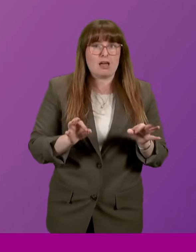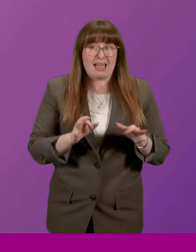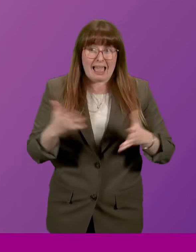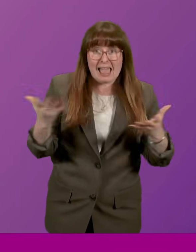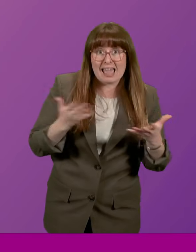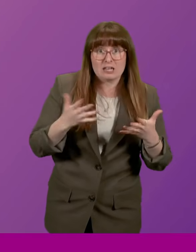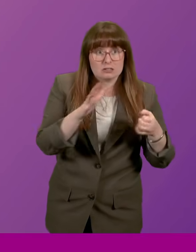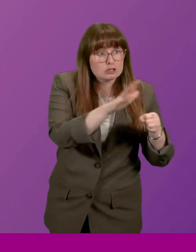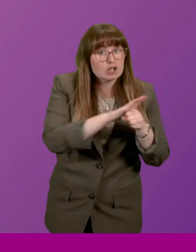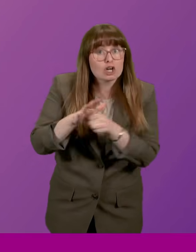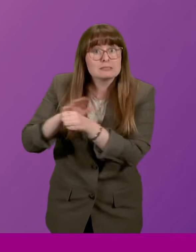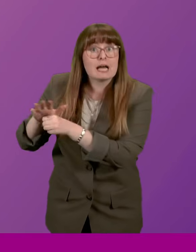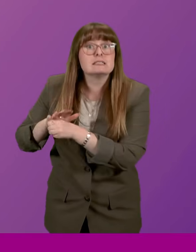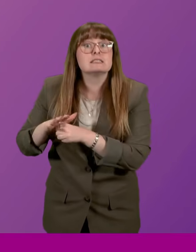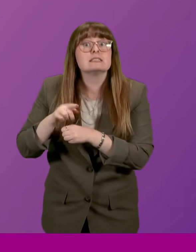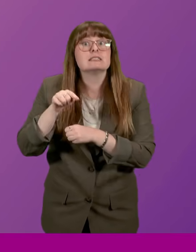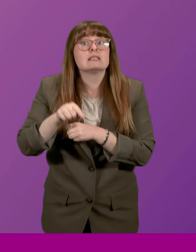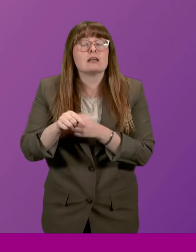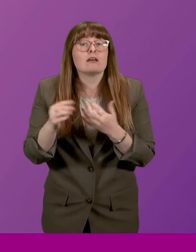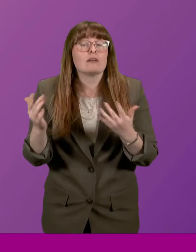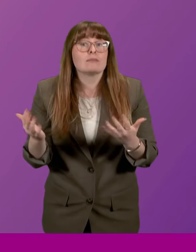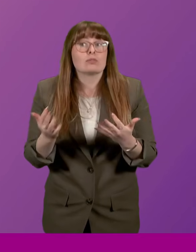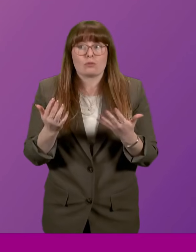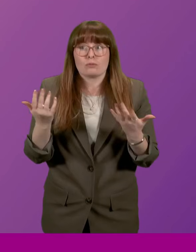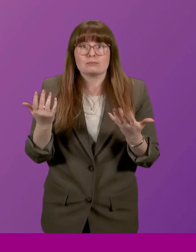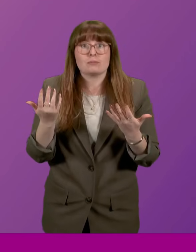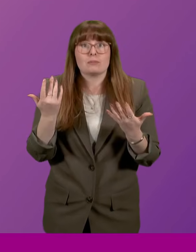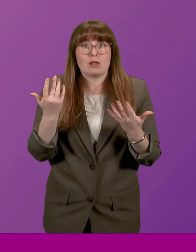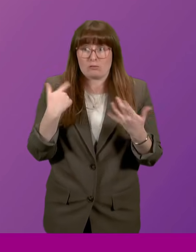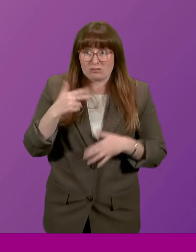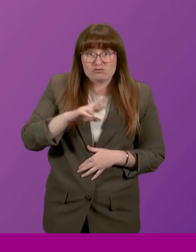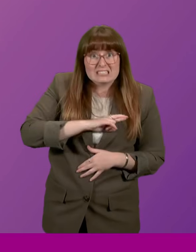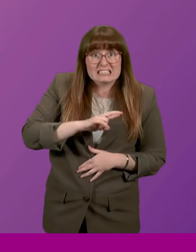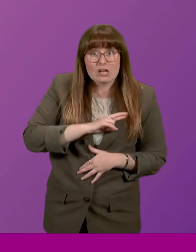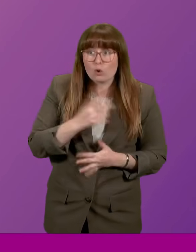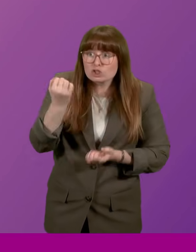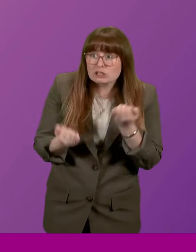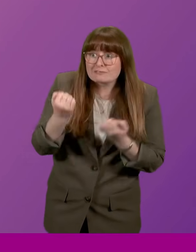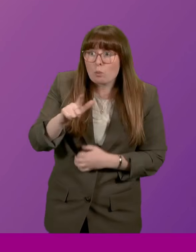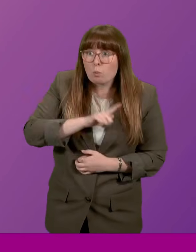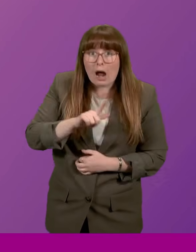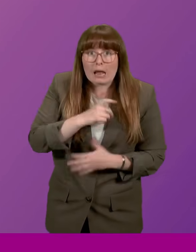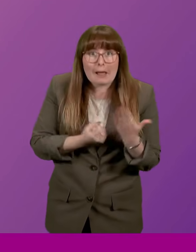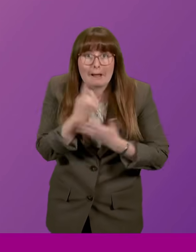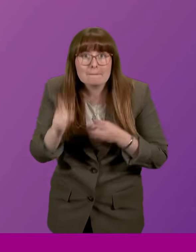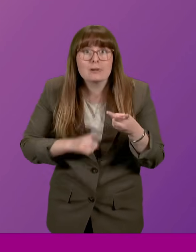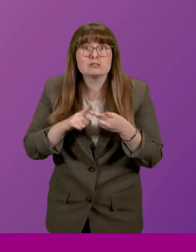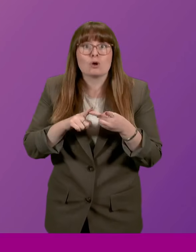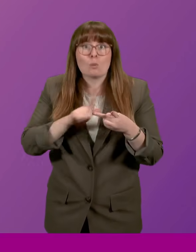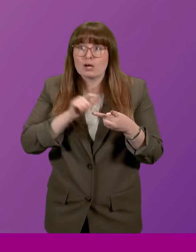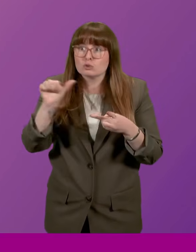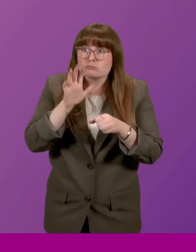any circumstances in which there is a reason or a justification for restricting access to public